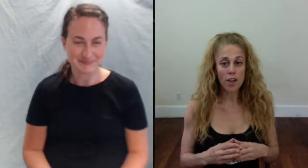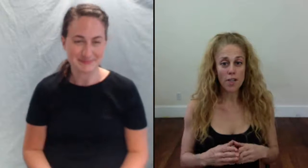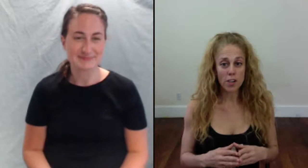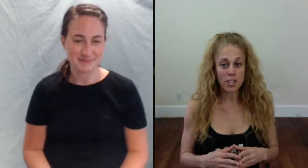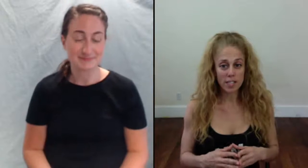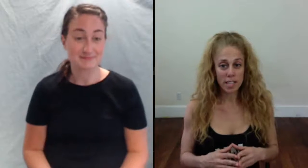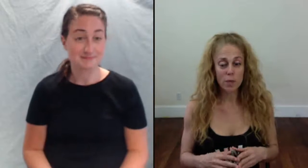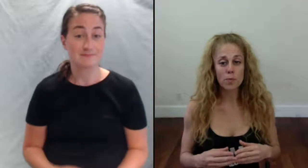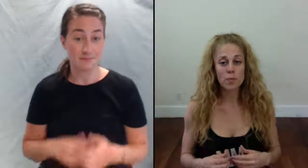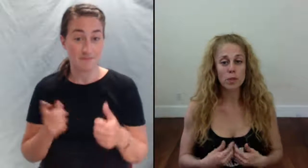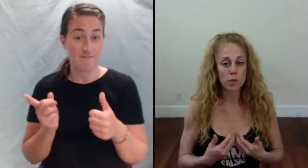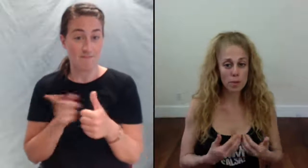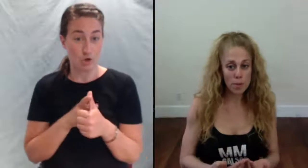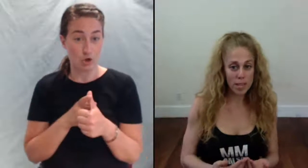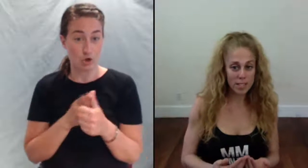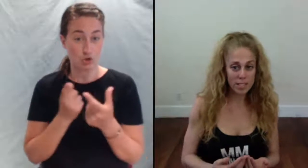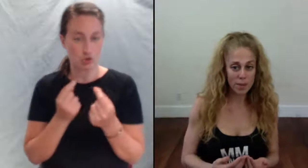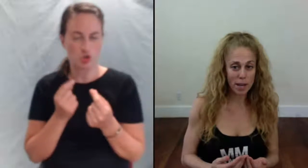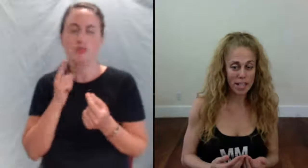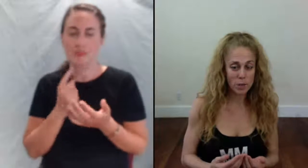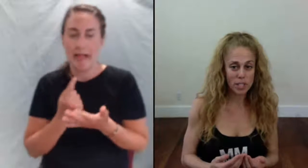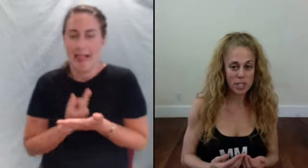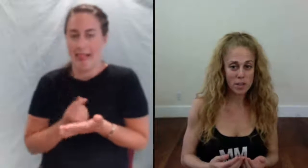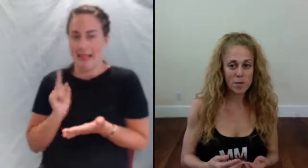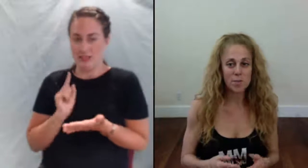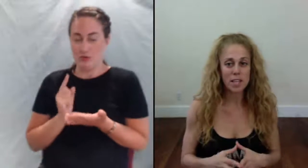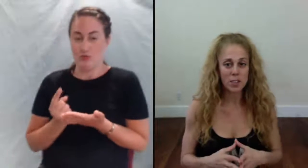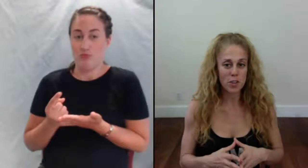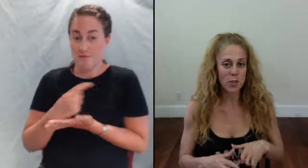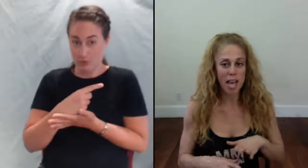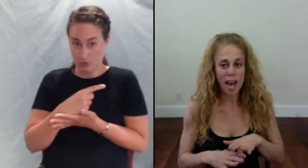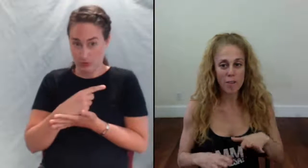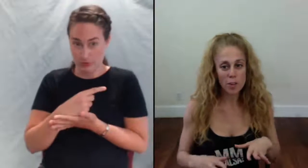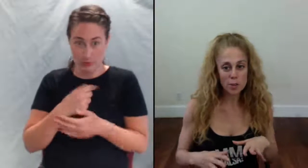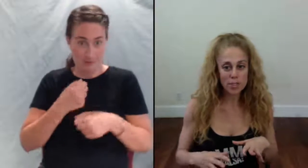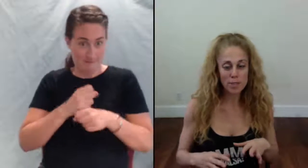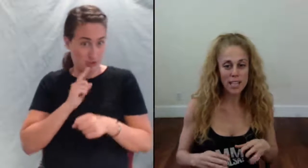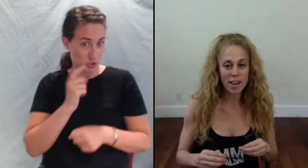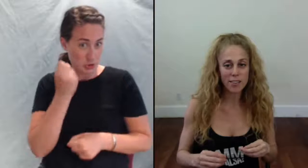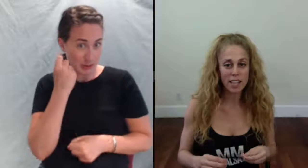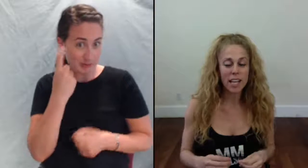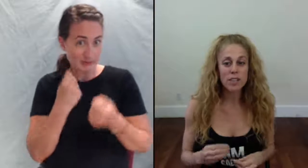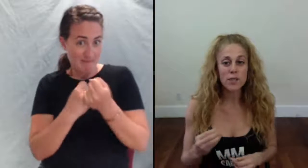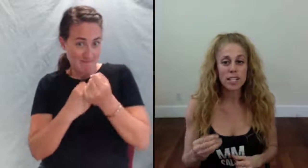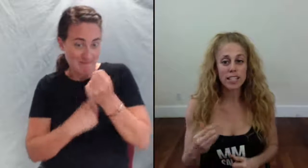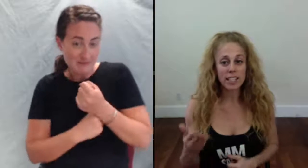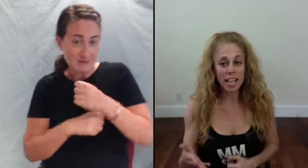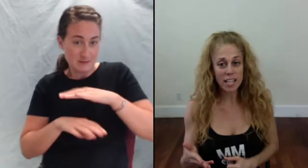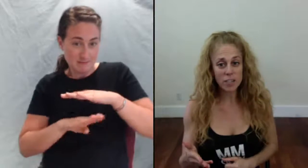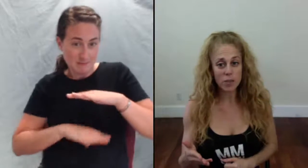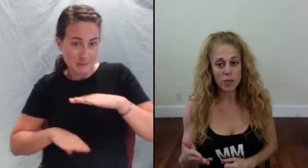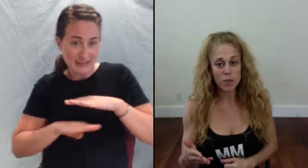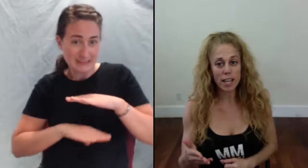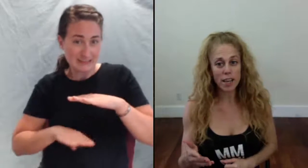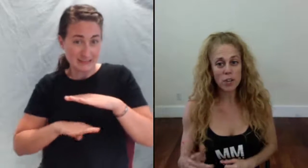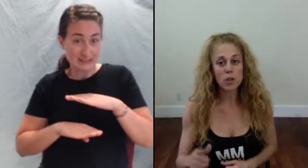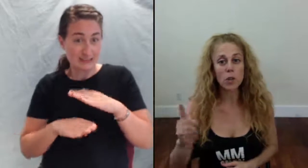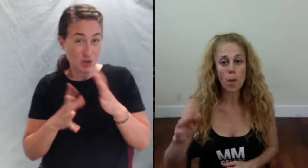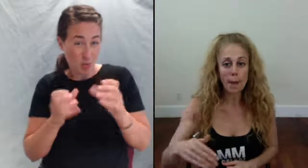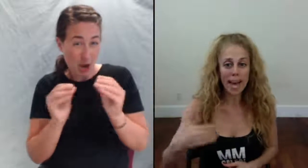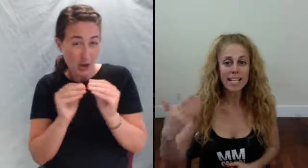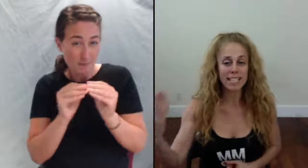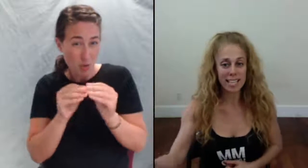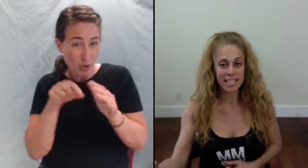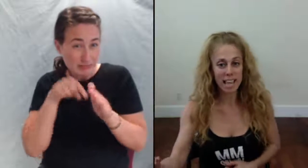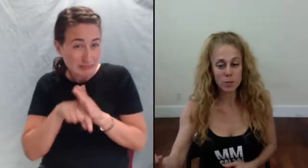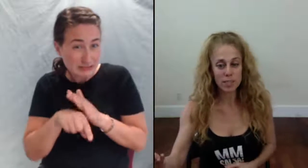So our first thing will be to review the basics from last week. Make sure that we have all those steps down. If you need a little extra review later, you